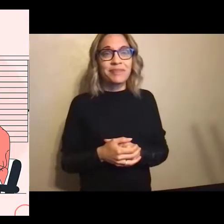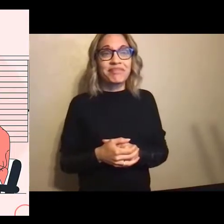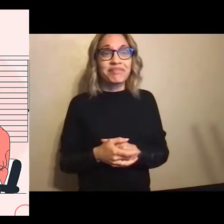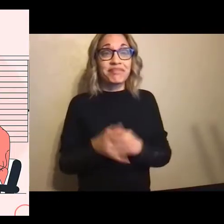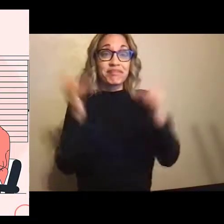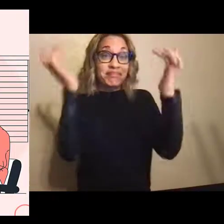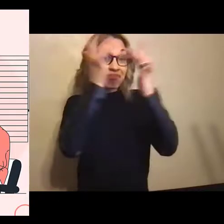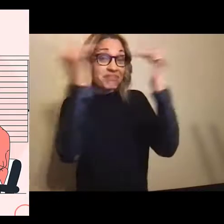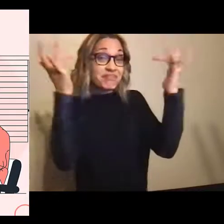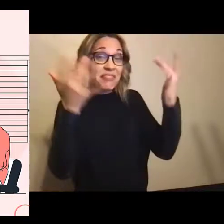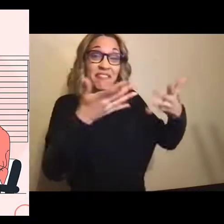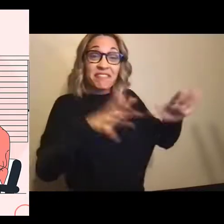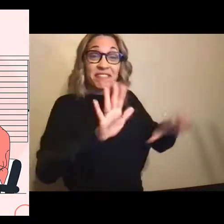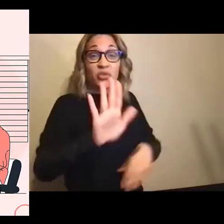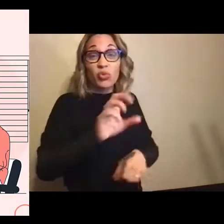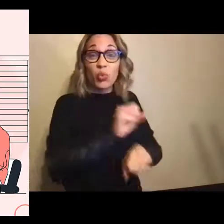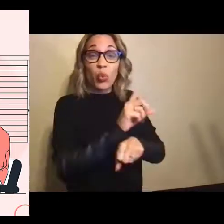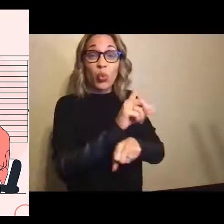well.